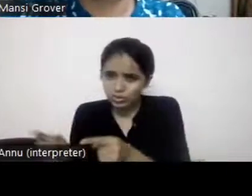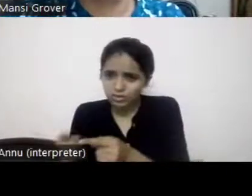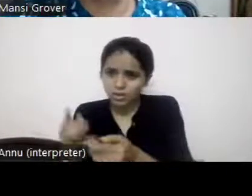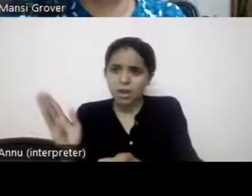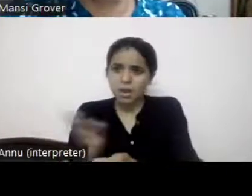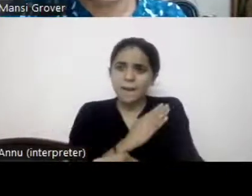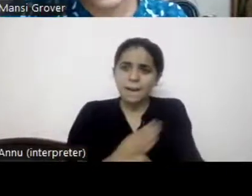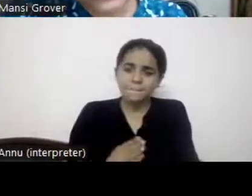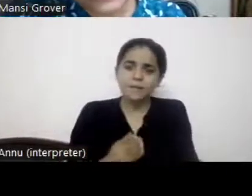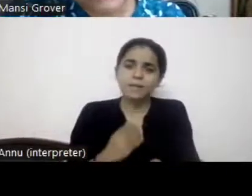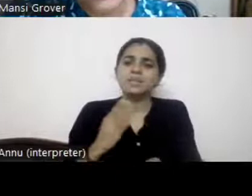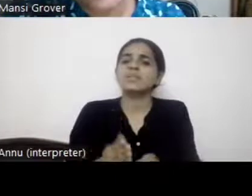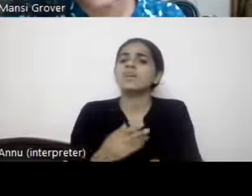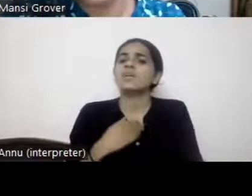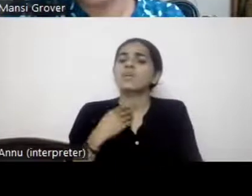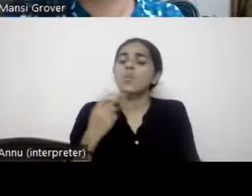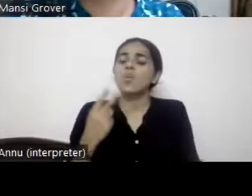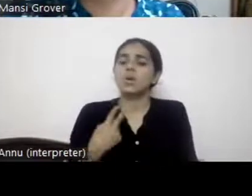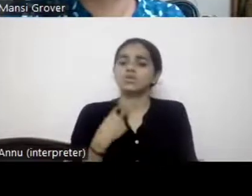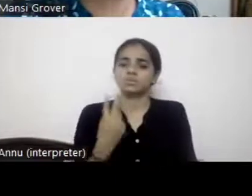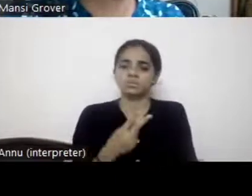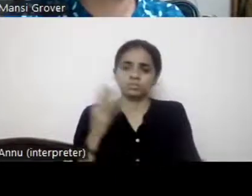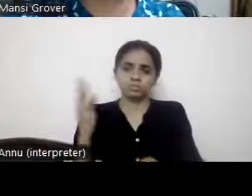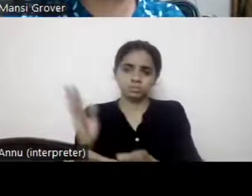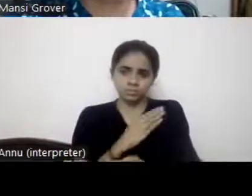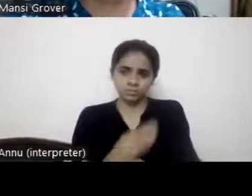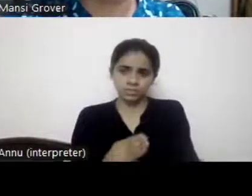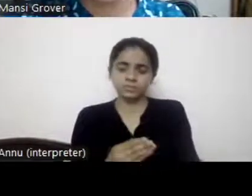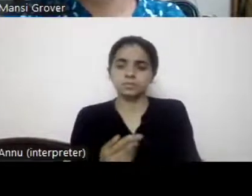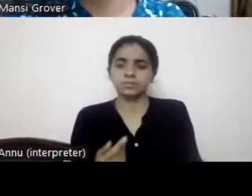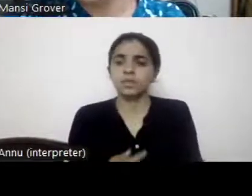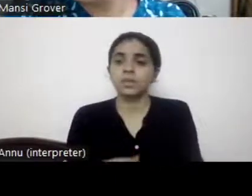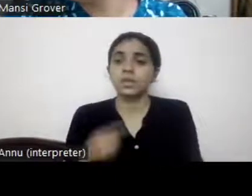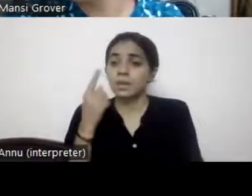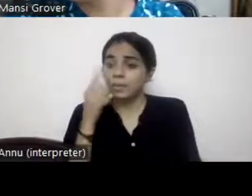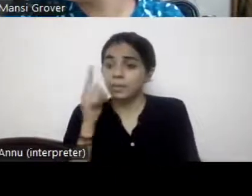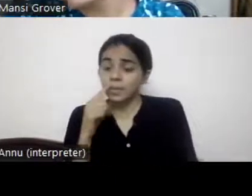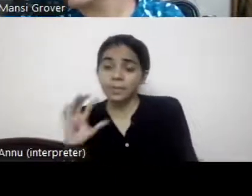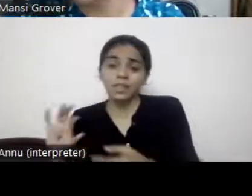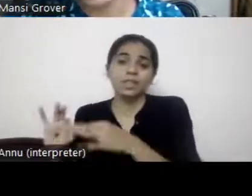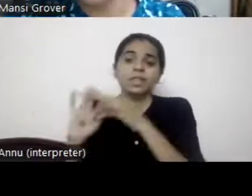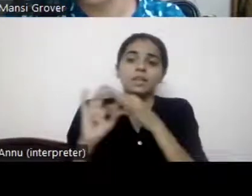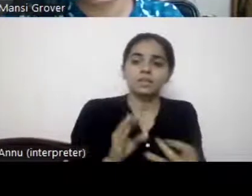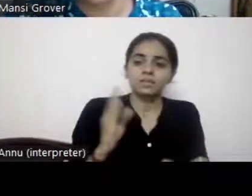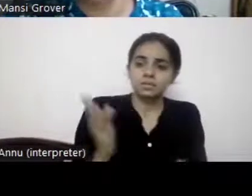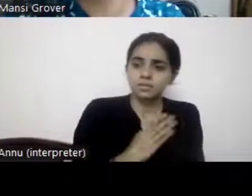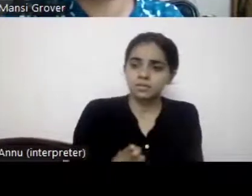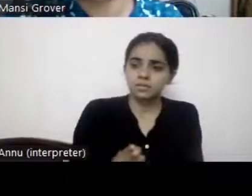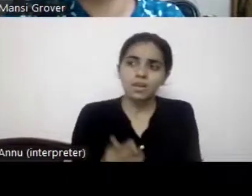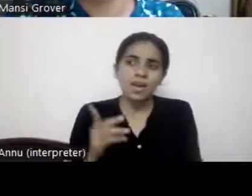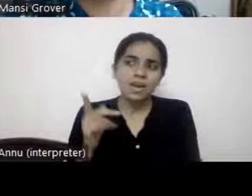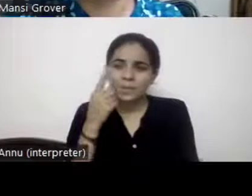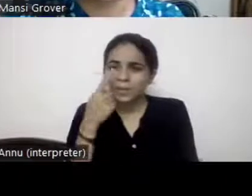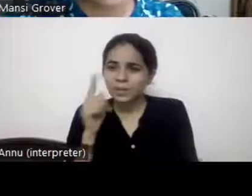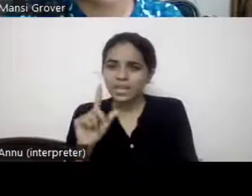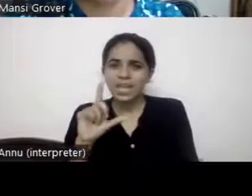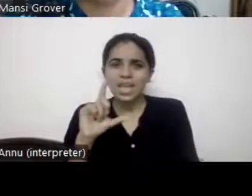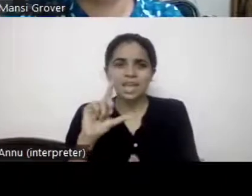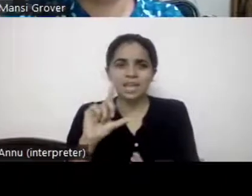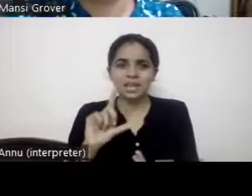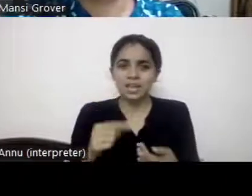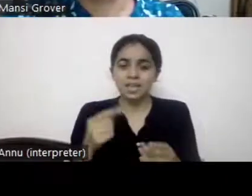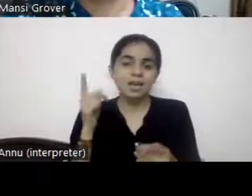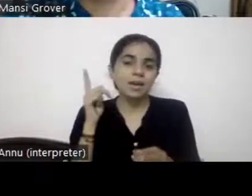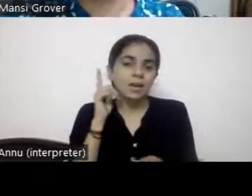of sound. So this is something that he has to say for his parents, very different from what Annie would say about her